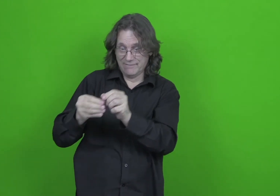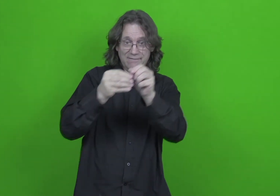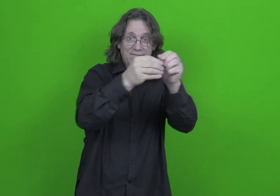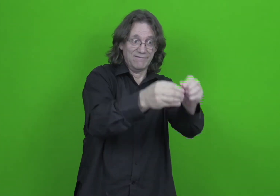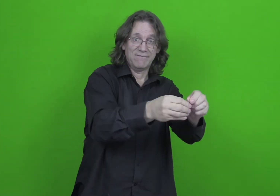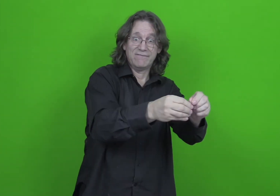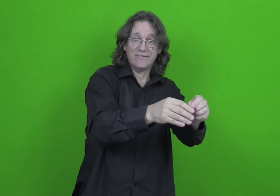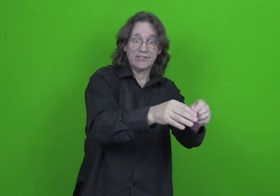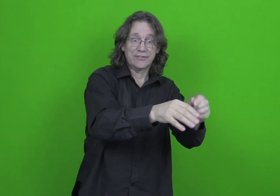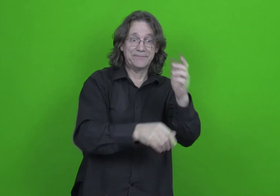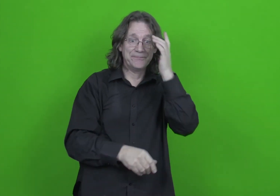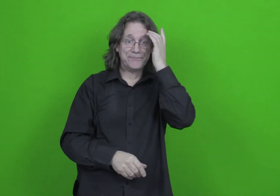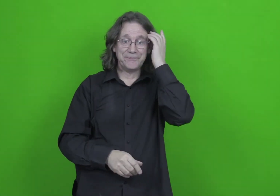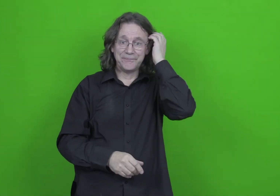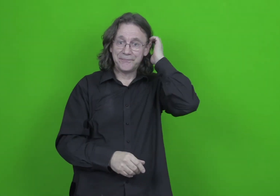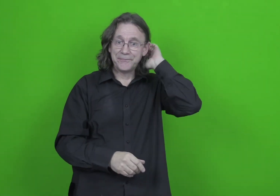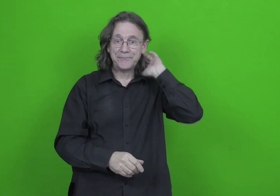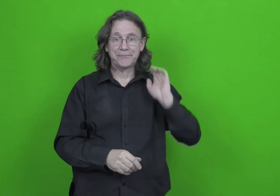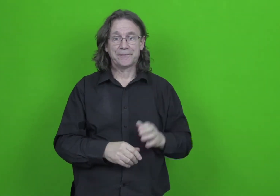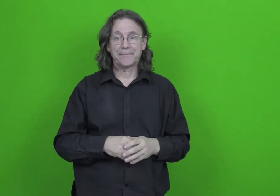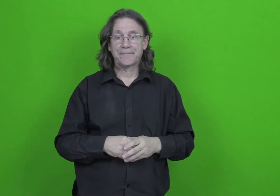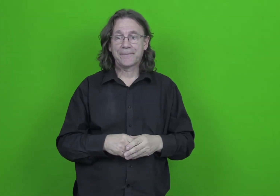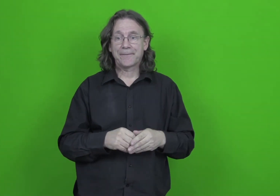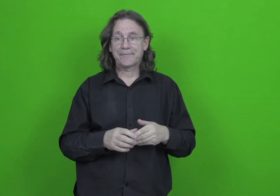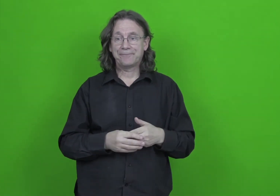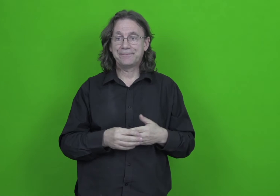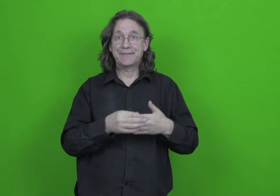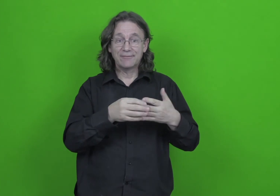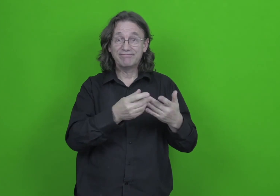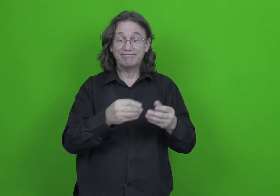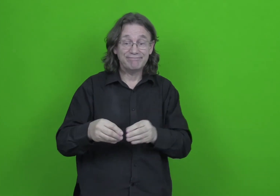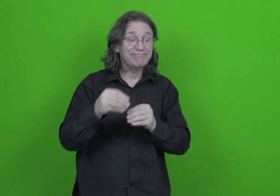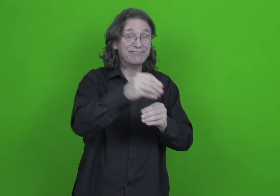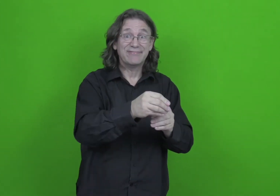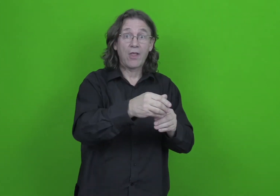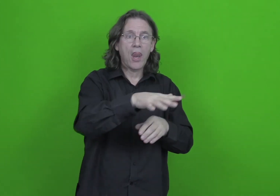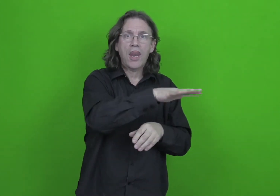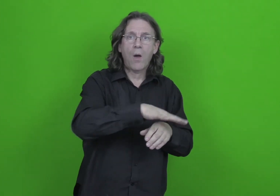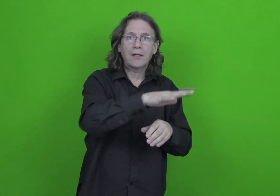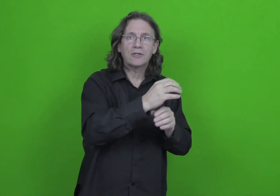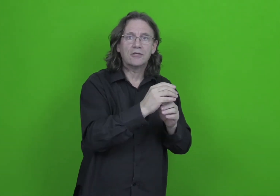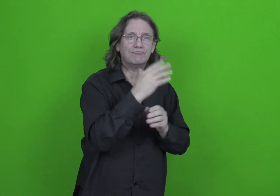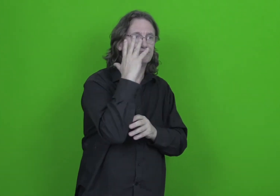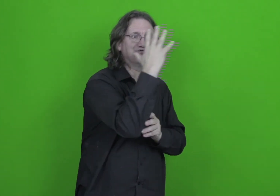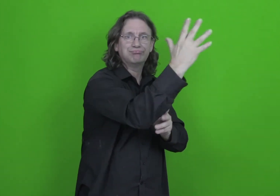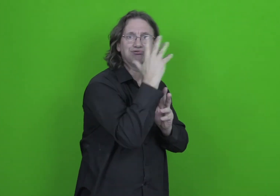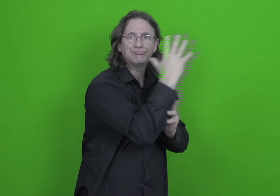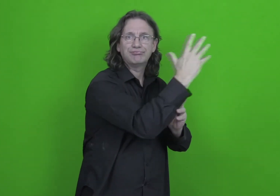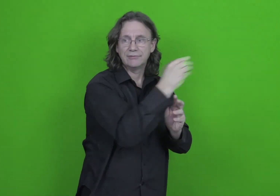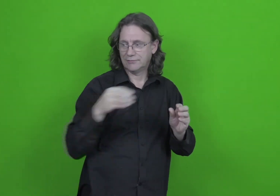Infected but symptomless banana suckers are one of the main causes